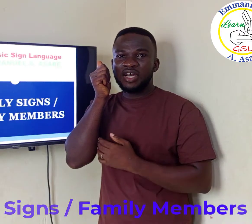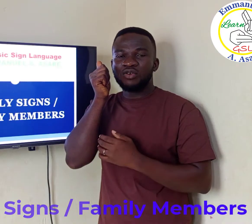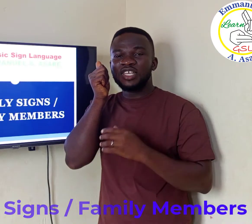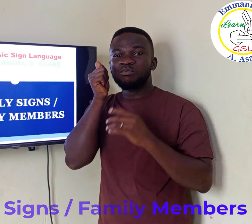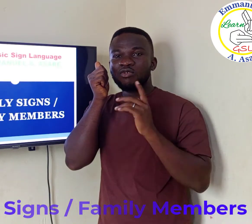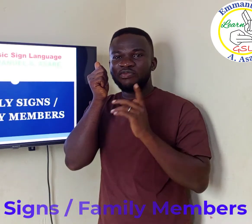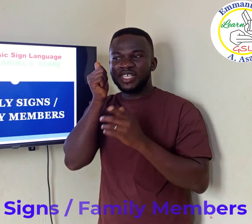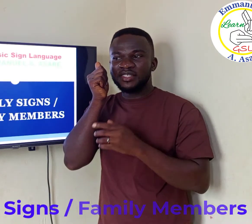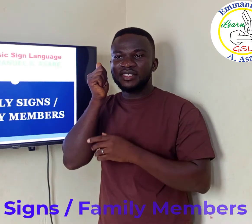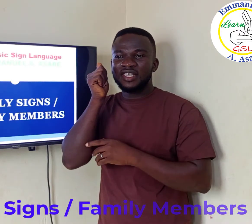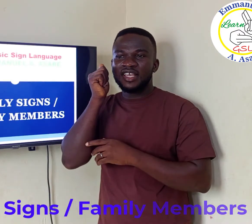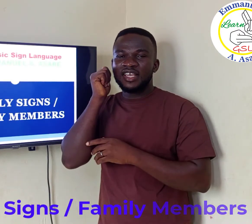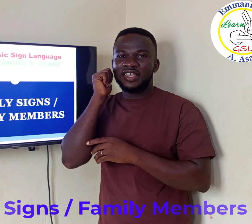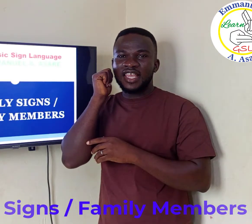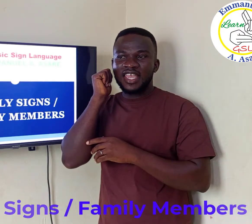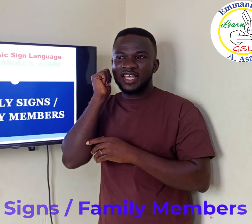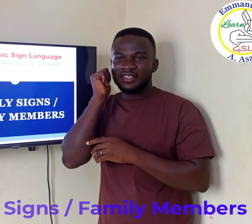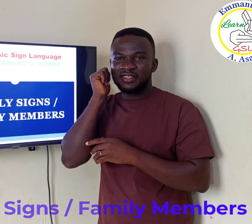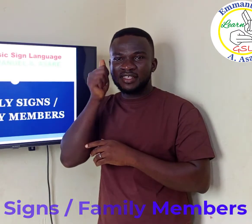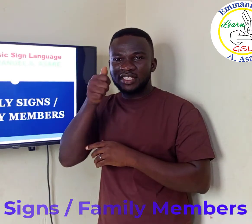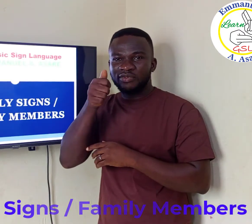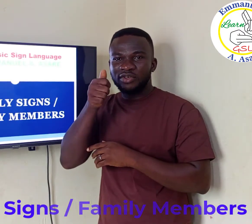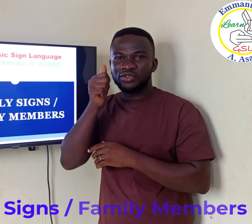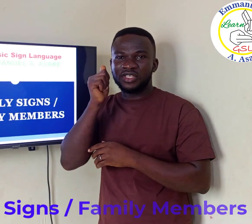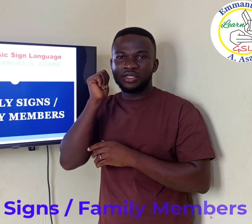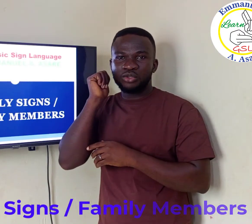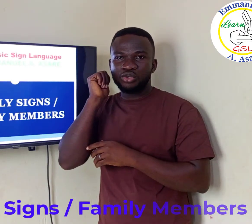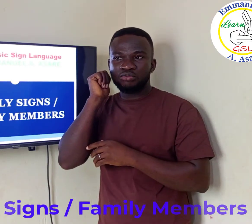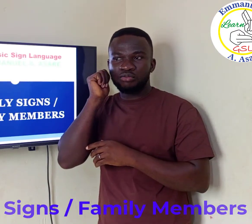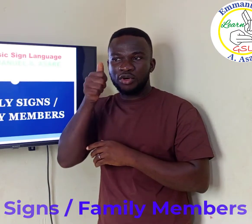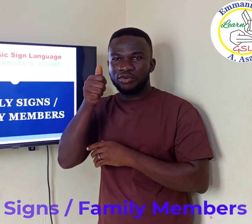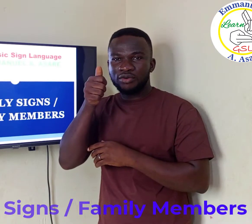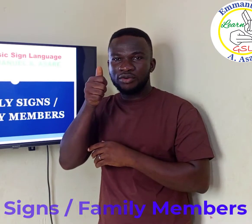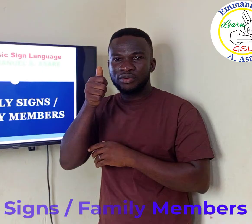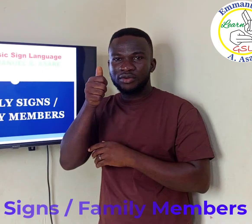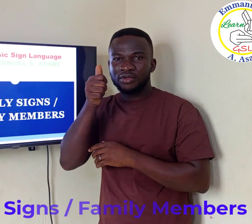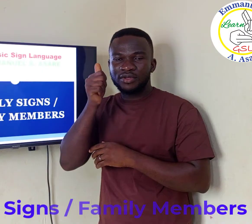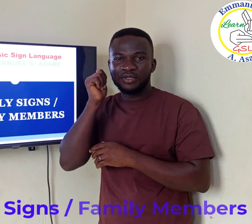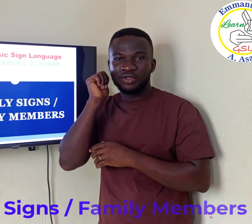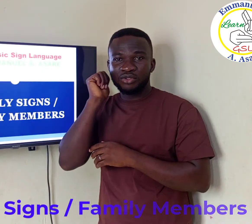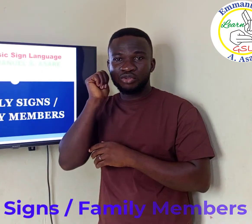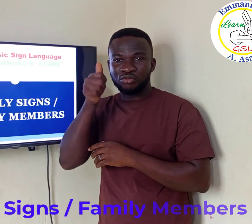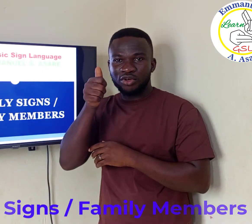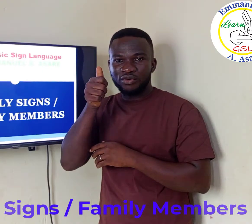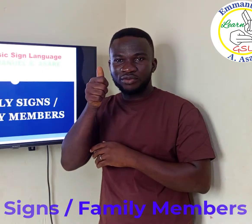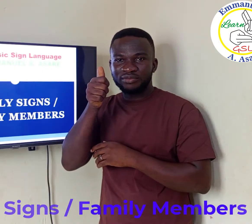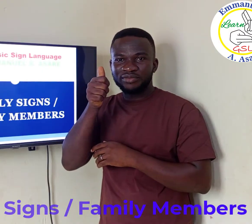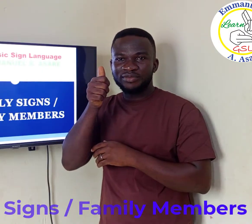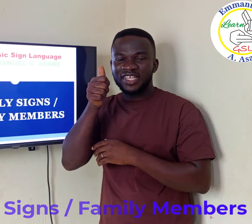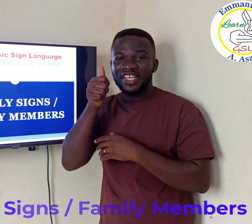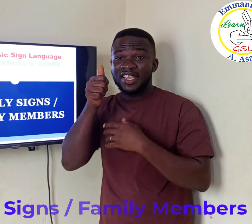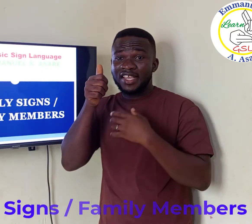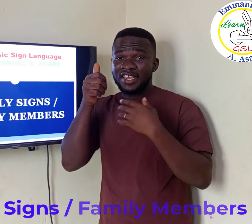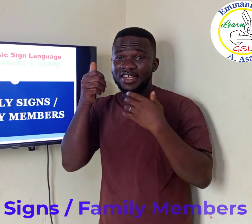Now the movement, the A is sent forward to say tomorrow. Tomorrow.